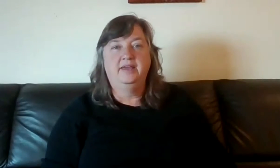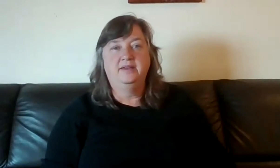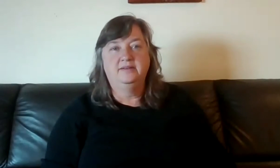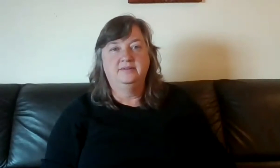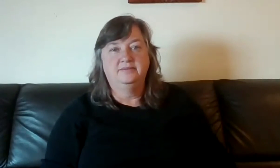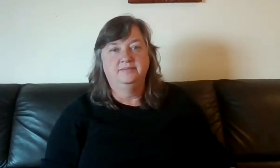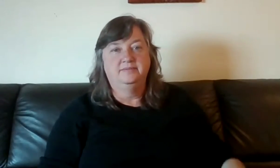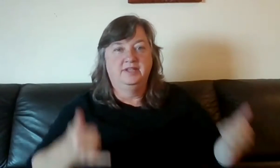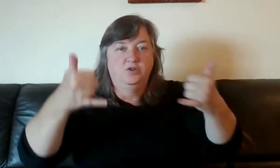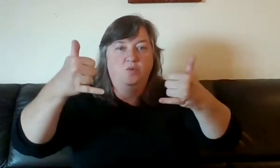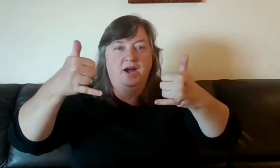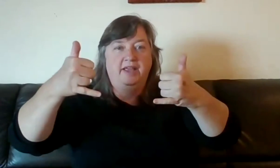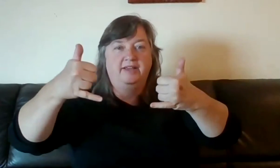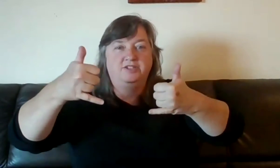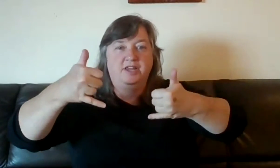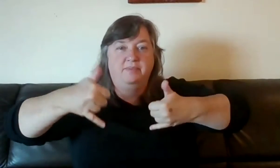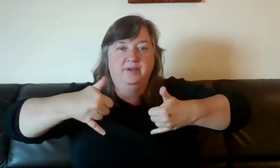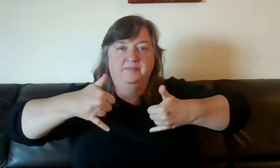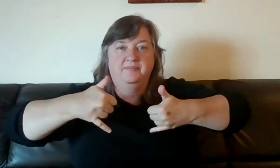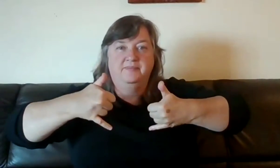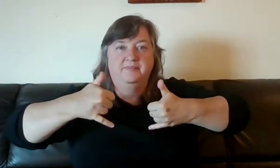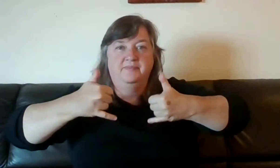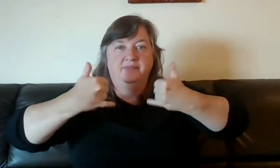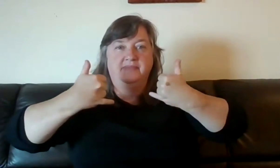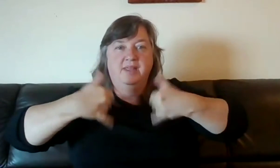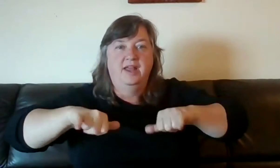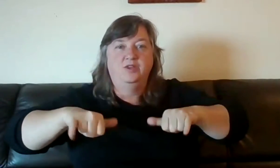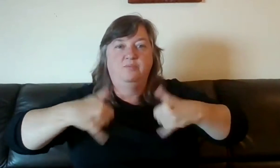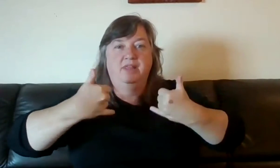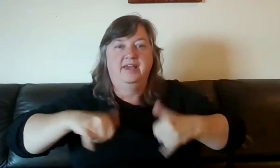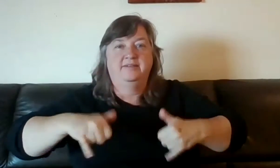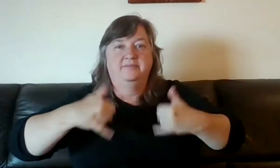Play. Take your Y hand shape and you play.